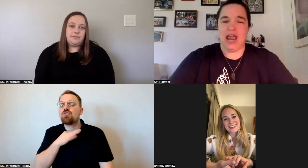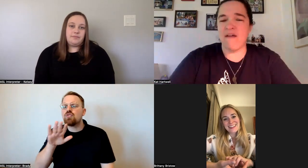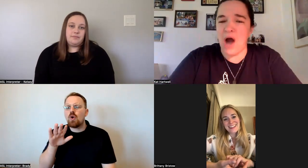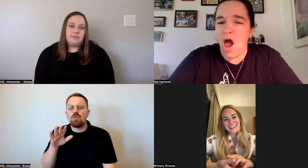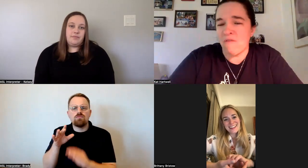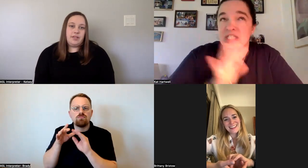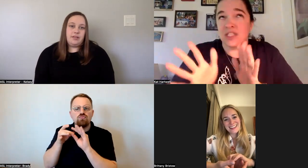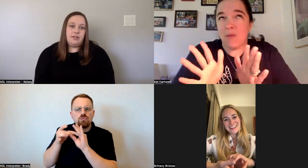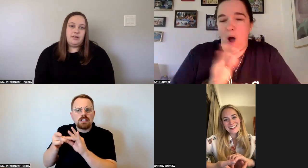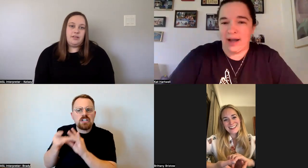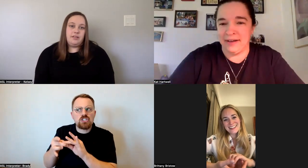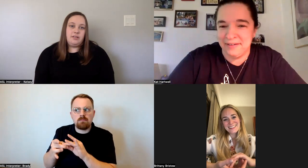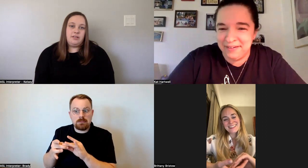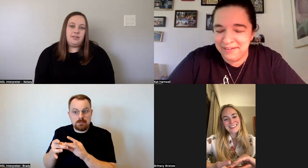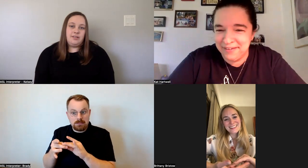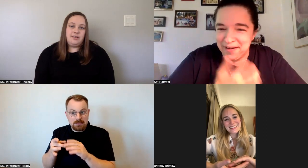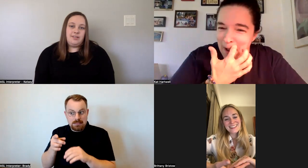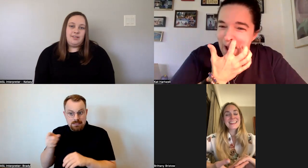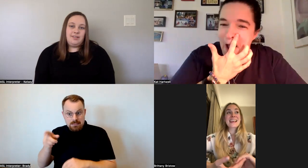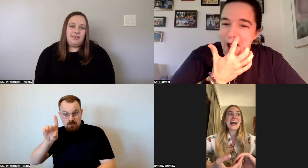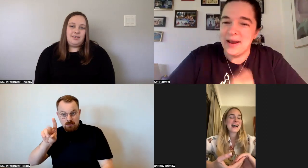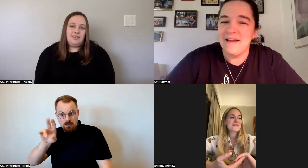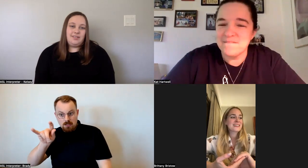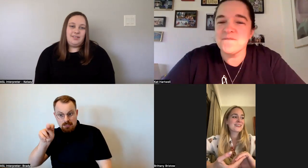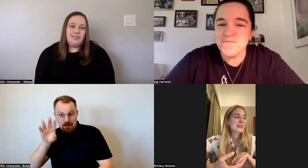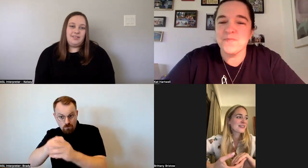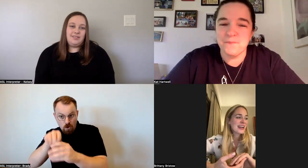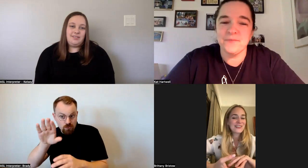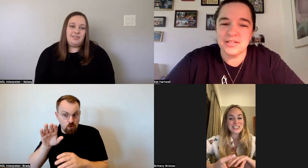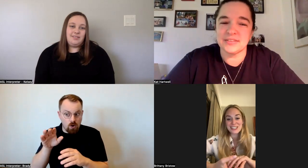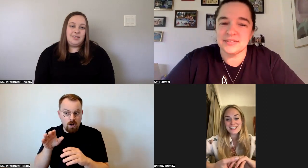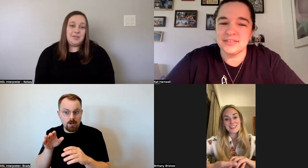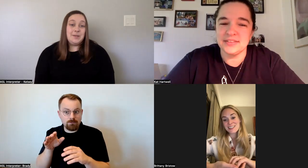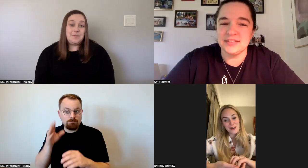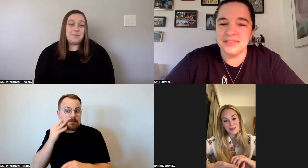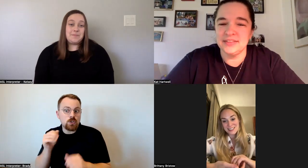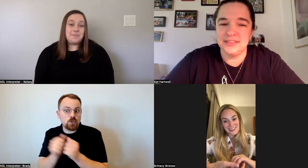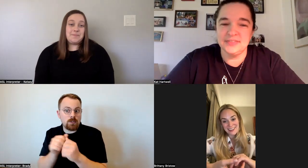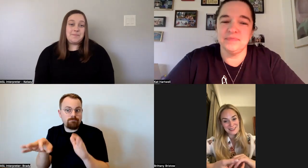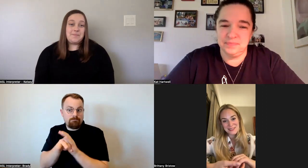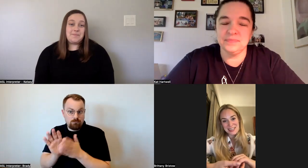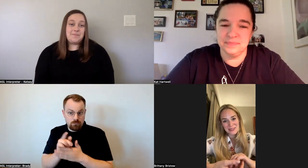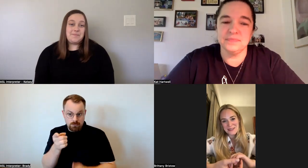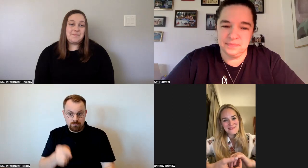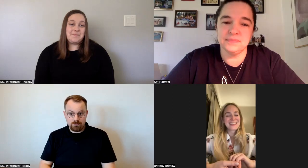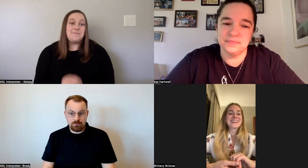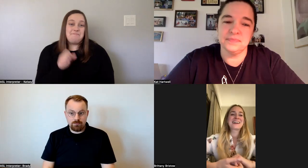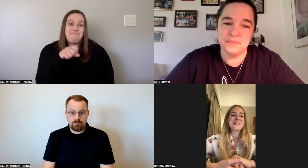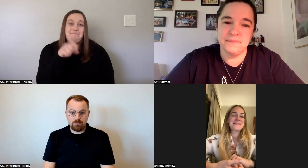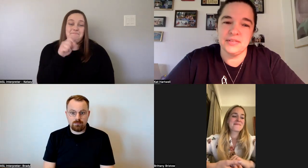he's involved somewhat. yeah, I mean, whenever I have auditions, Dustin's always the guy that helps me tape